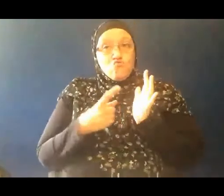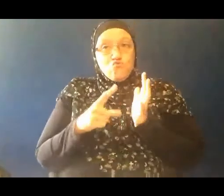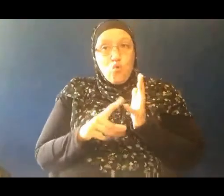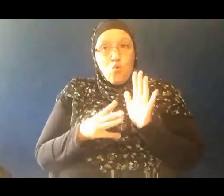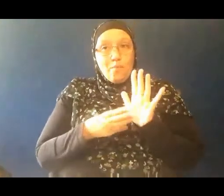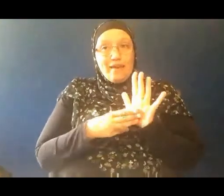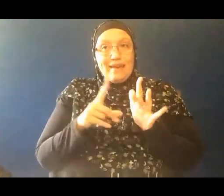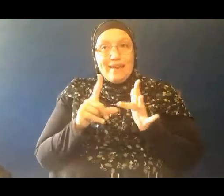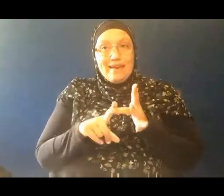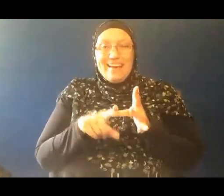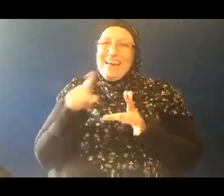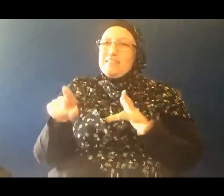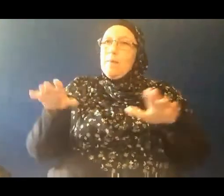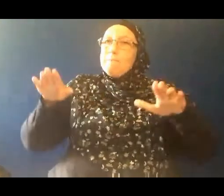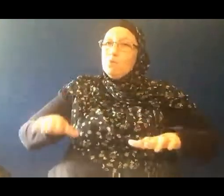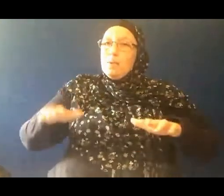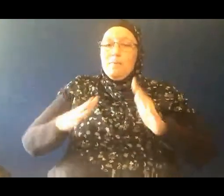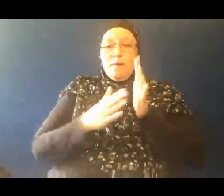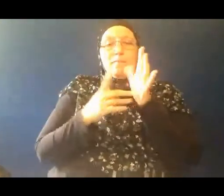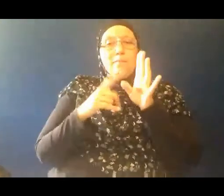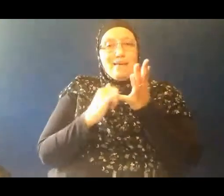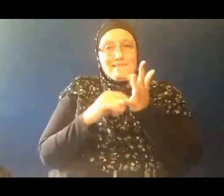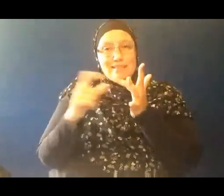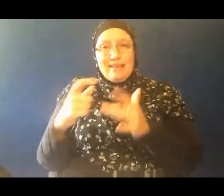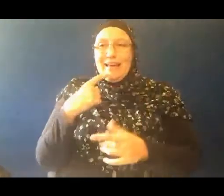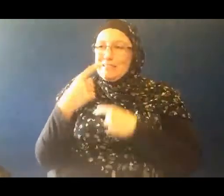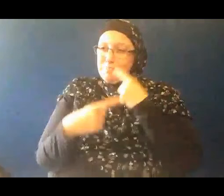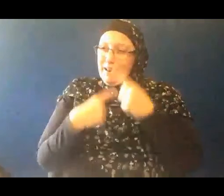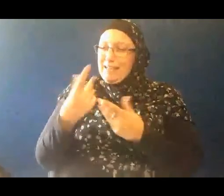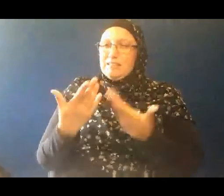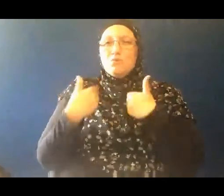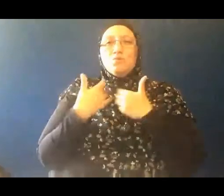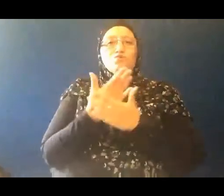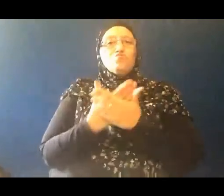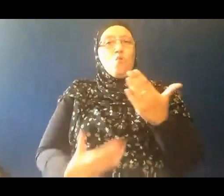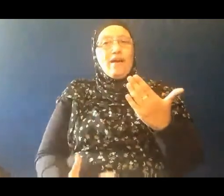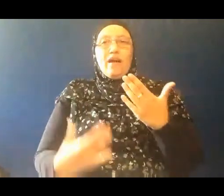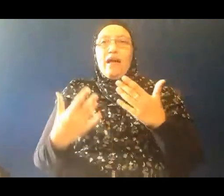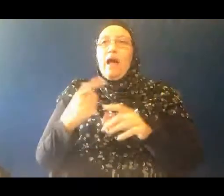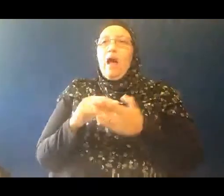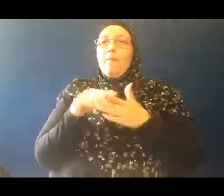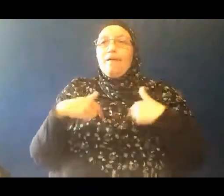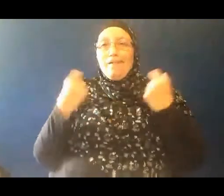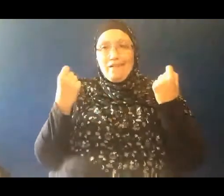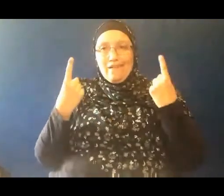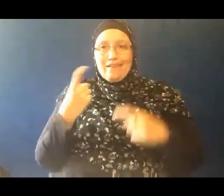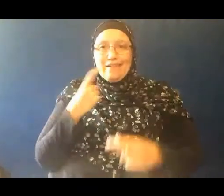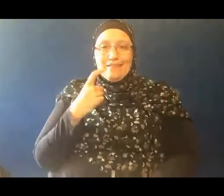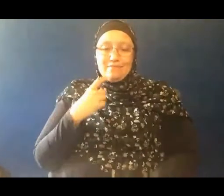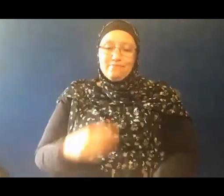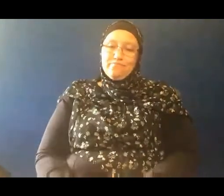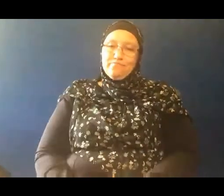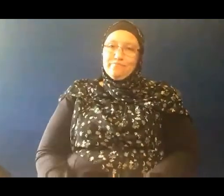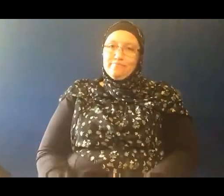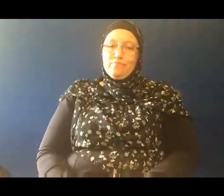parable. Through a parable, they explain that to us so that we can grasp it easier. Let me share it with you. Rumi says, imagine of a piece